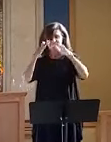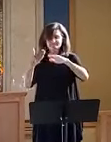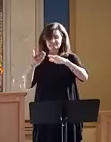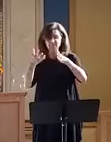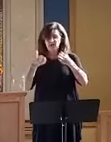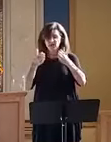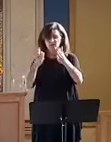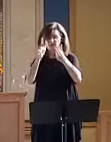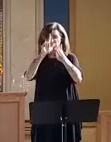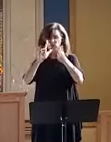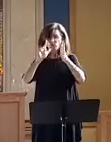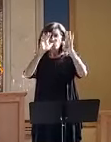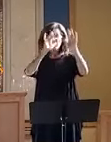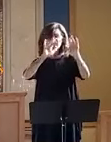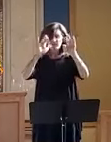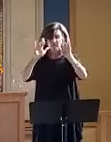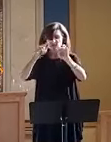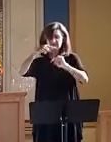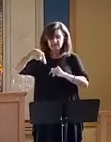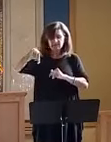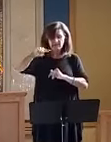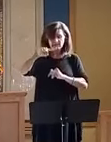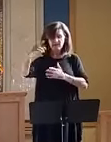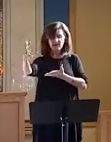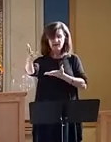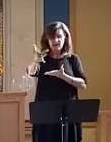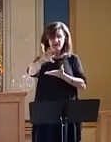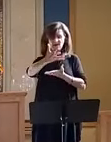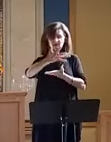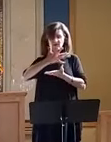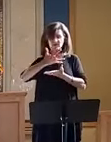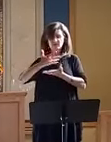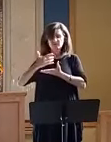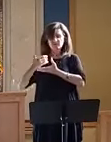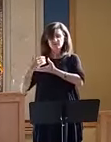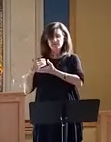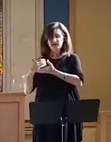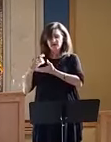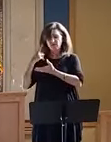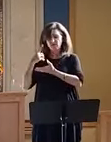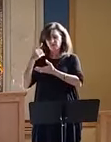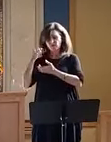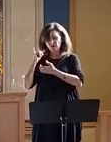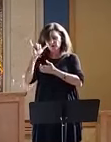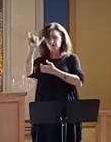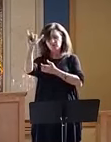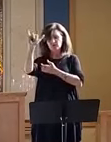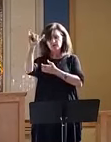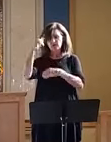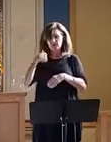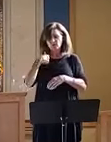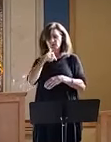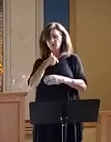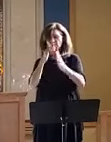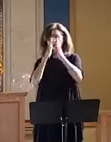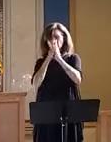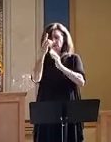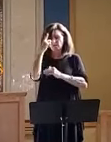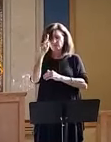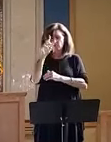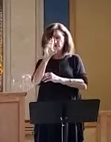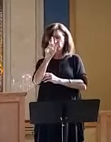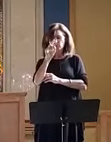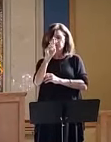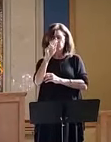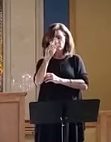Lord have mercy on them and gather them to his side for eternity. We pray